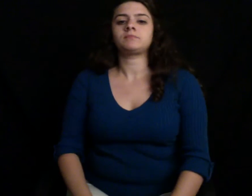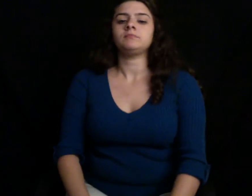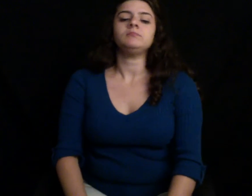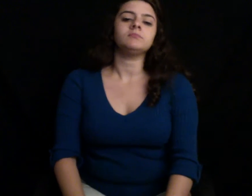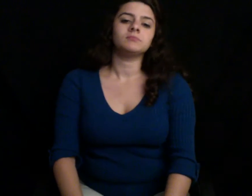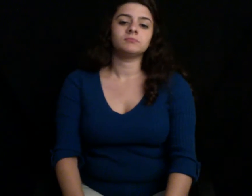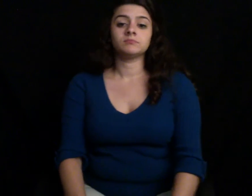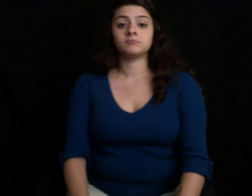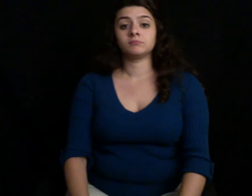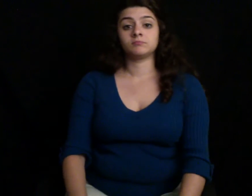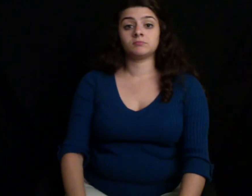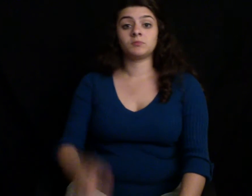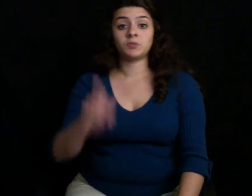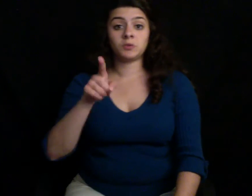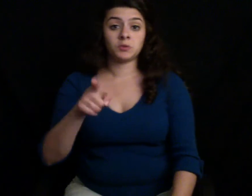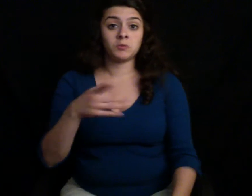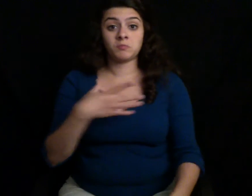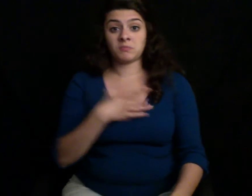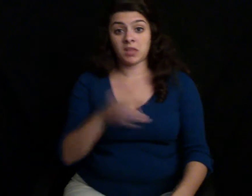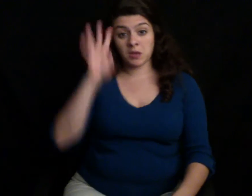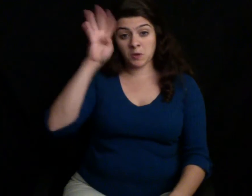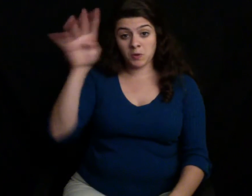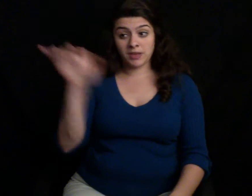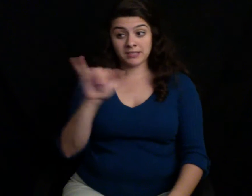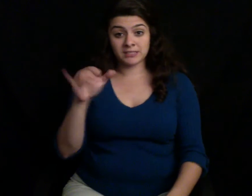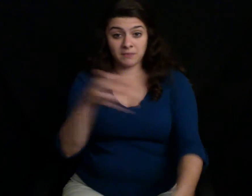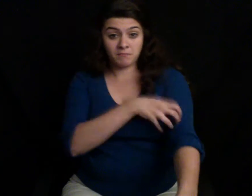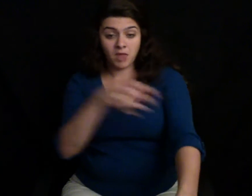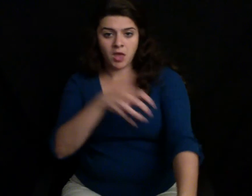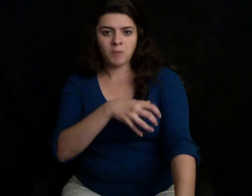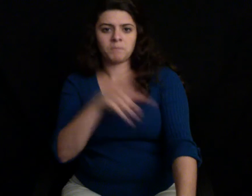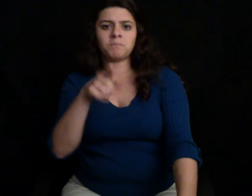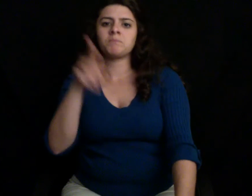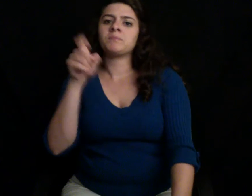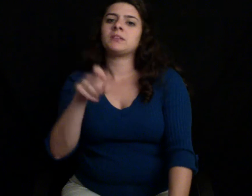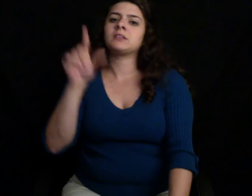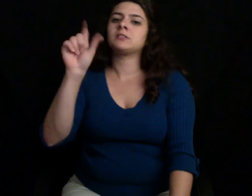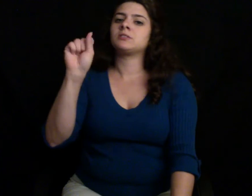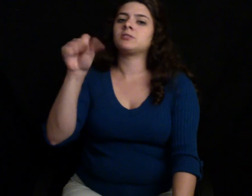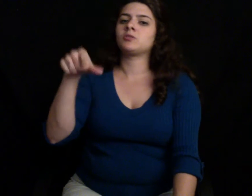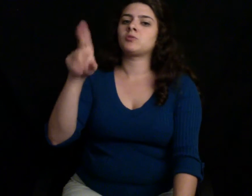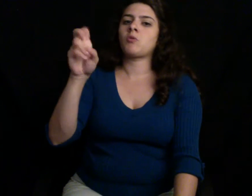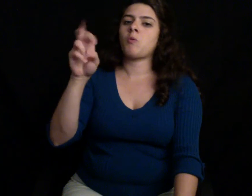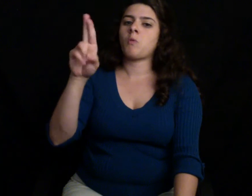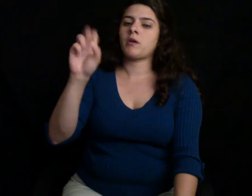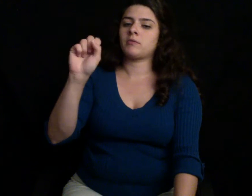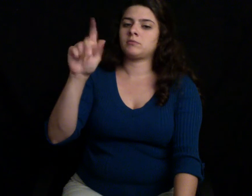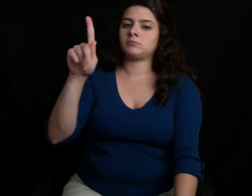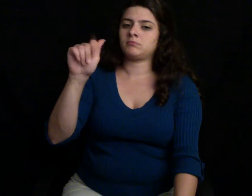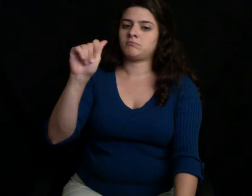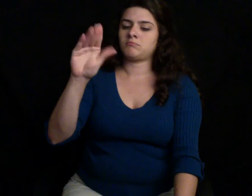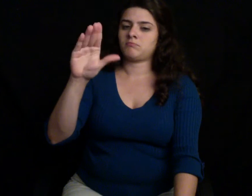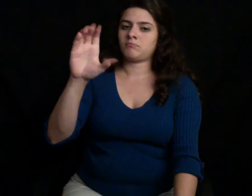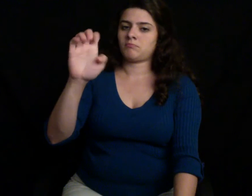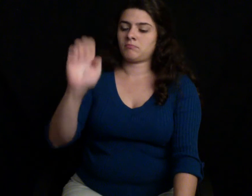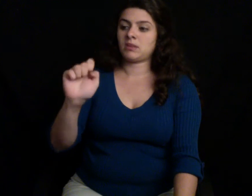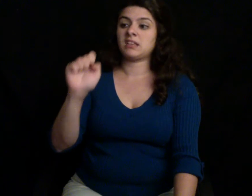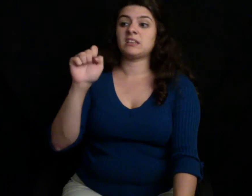If you're a creator like Daystorm, Squarespace is a great place to build an affordable and beautiful website with absolutely zero coding experience. They even have